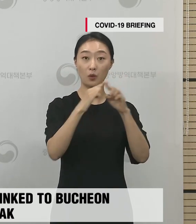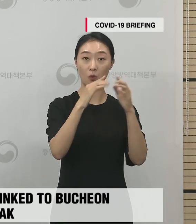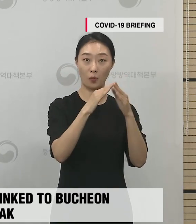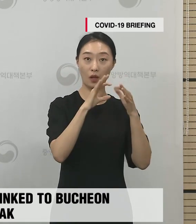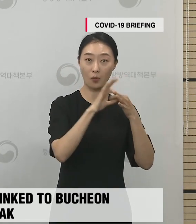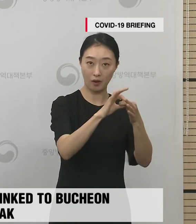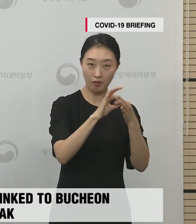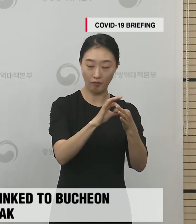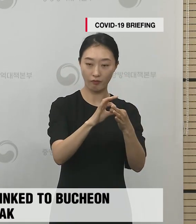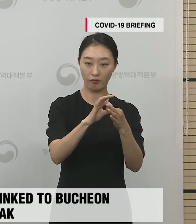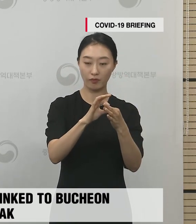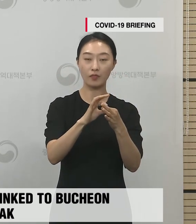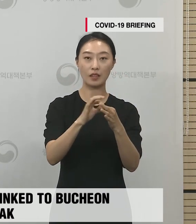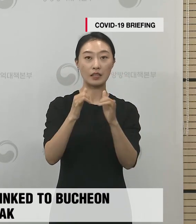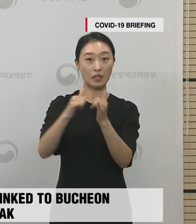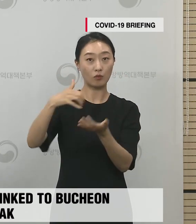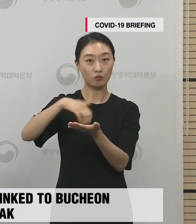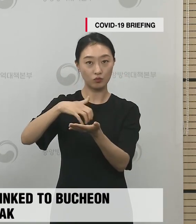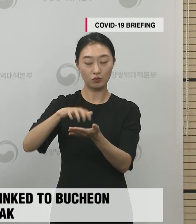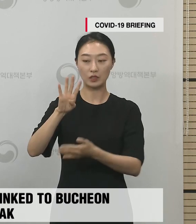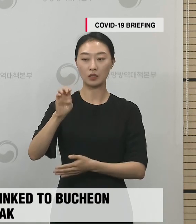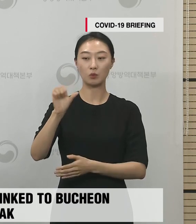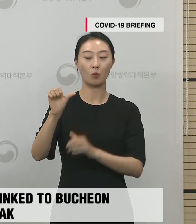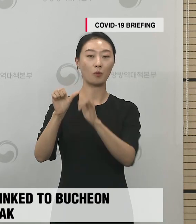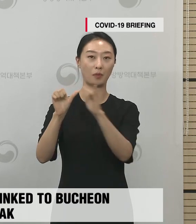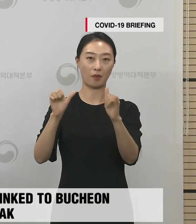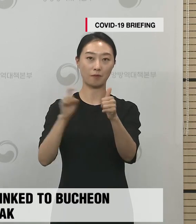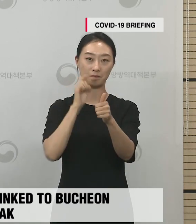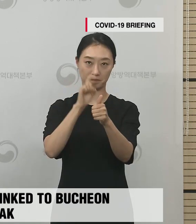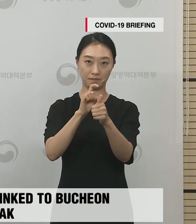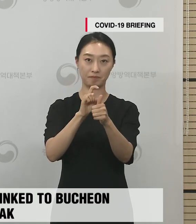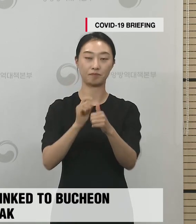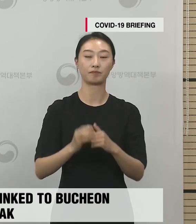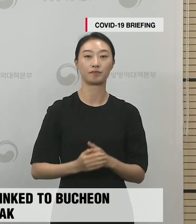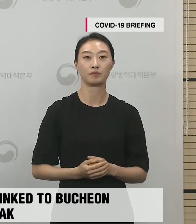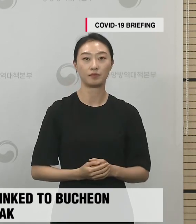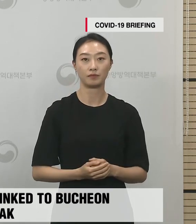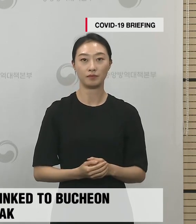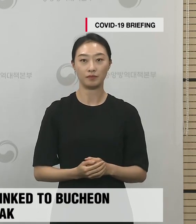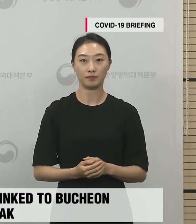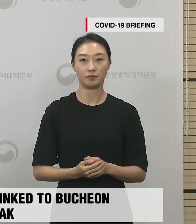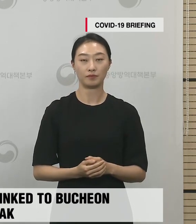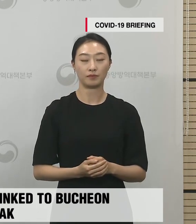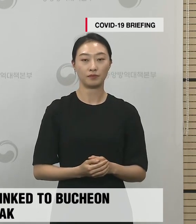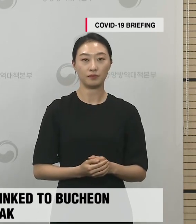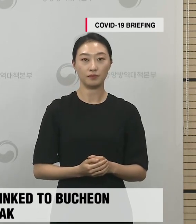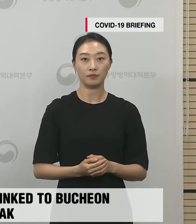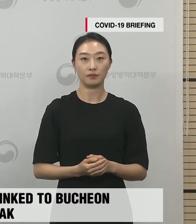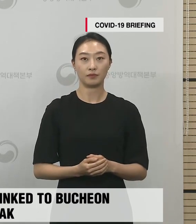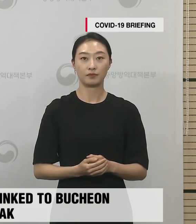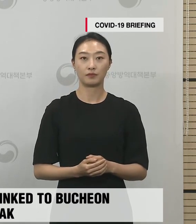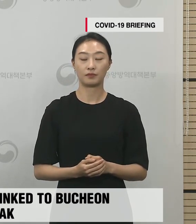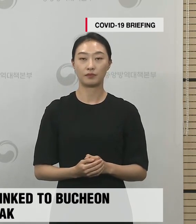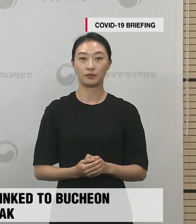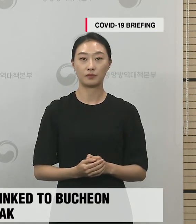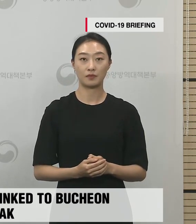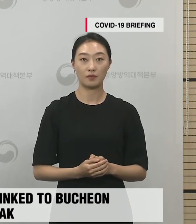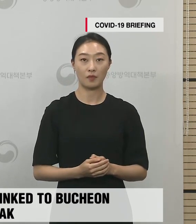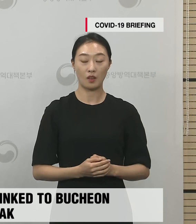Gyeonggi-do province, we have additional 22 more people, and the total number stands at 45.